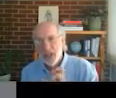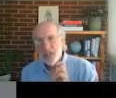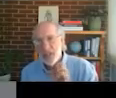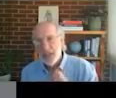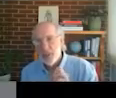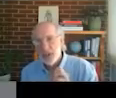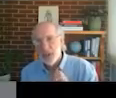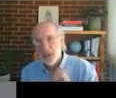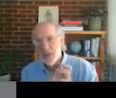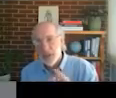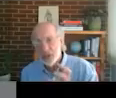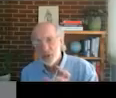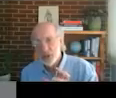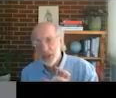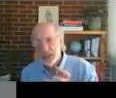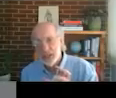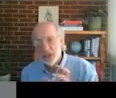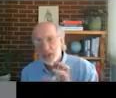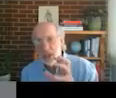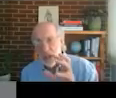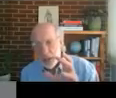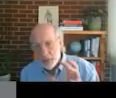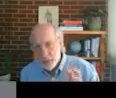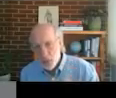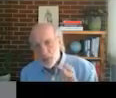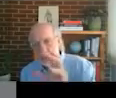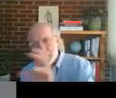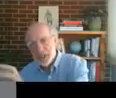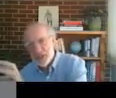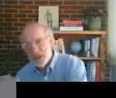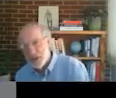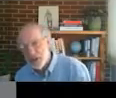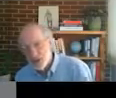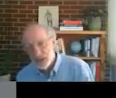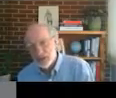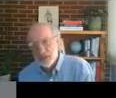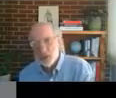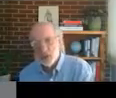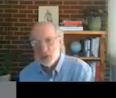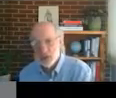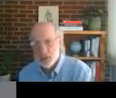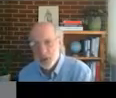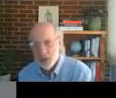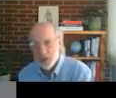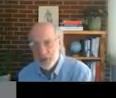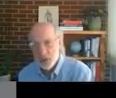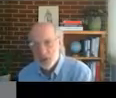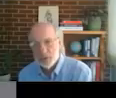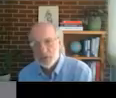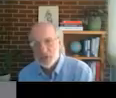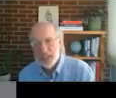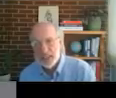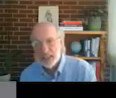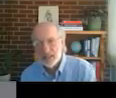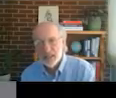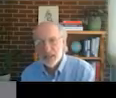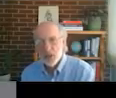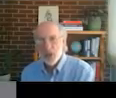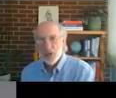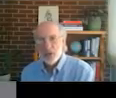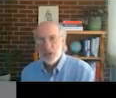with, they will eventually morph into using vocal response forms,